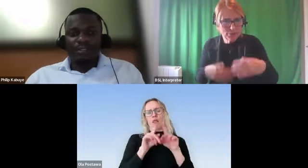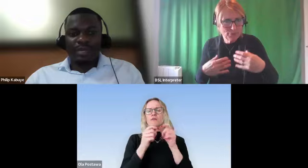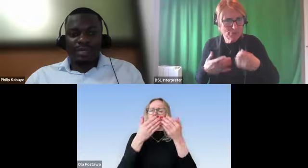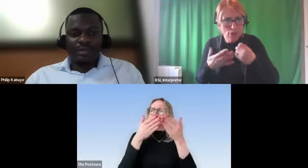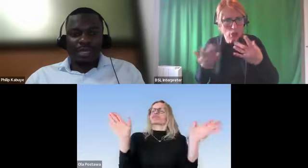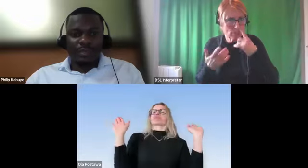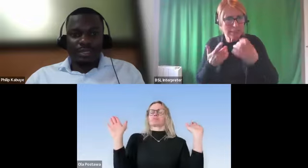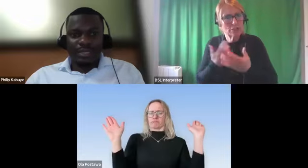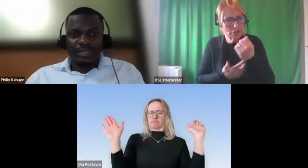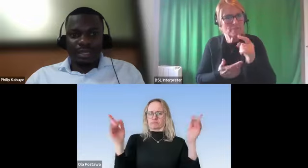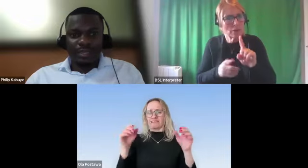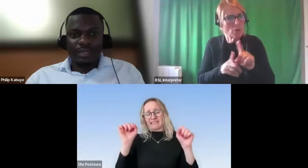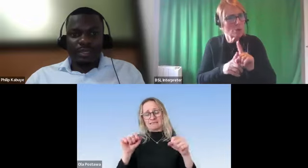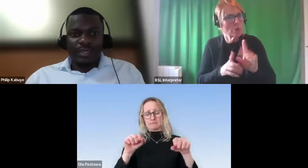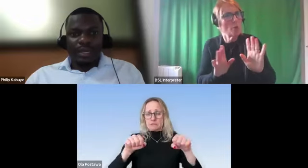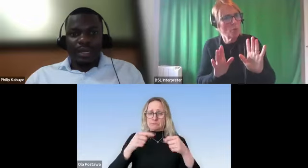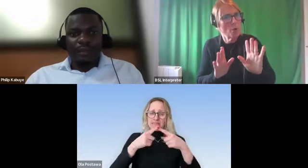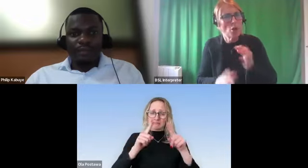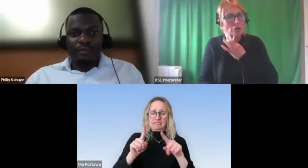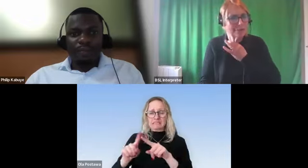we can achieve, but there's also a lot at stake.